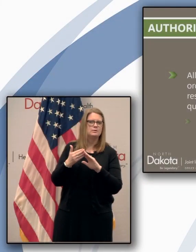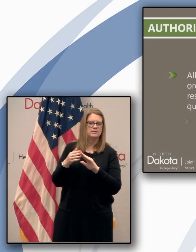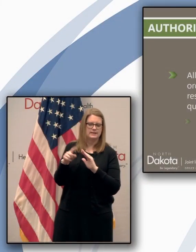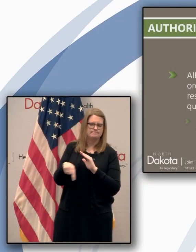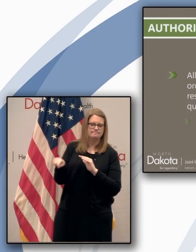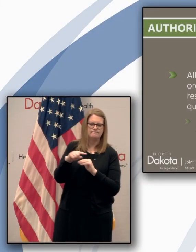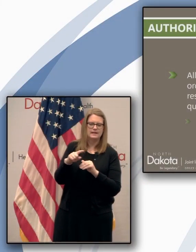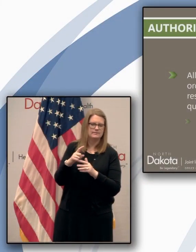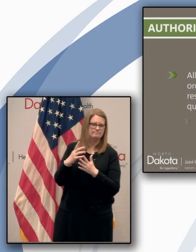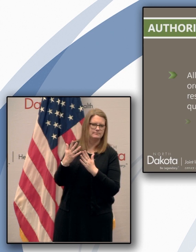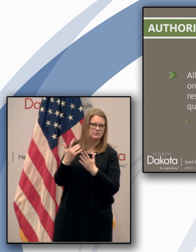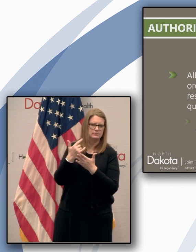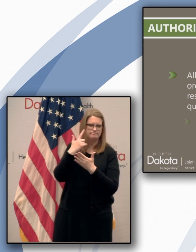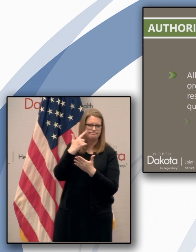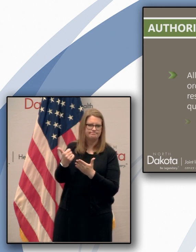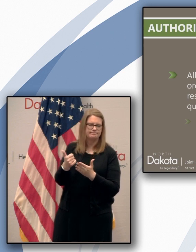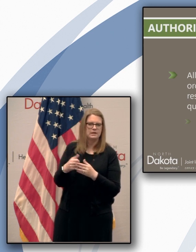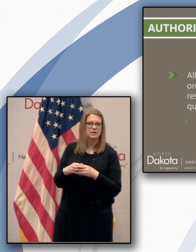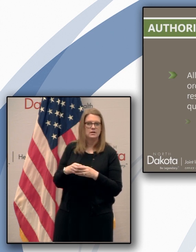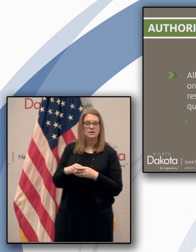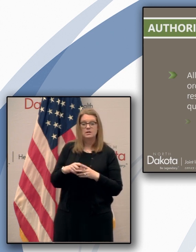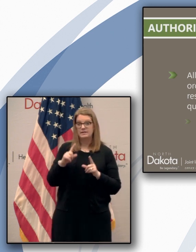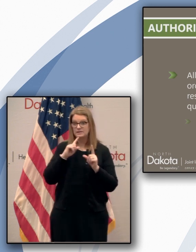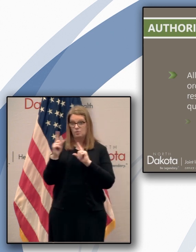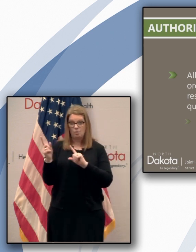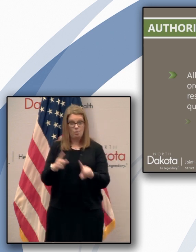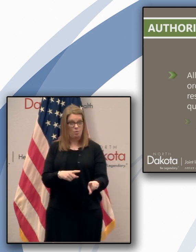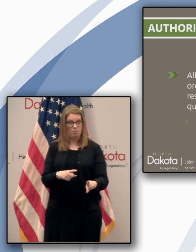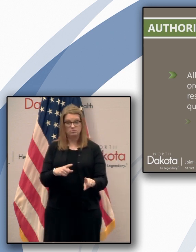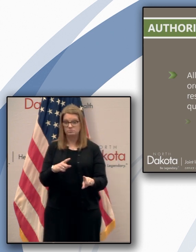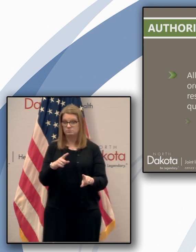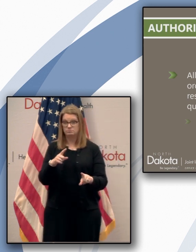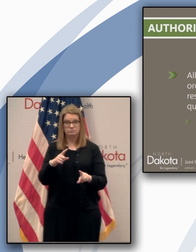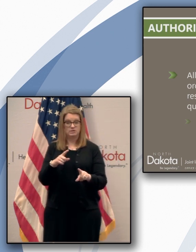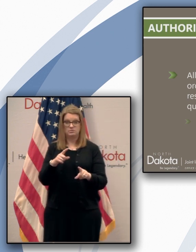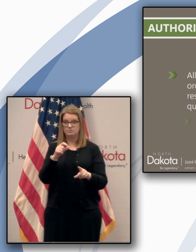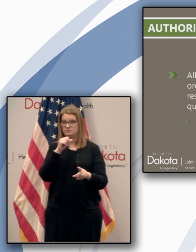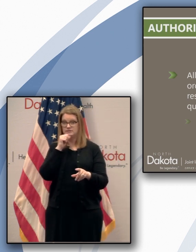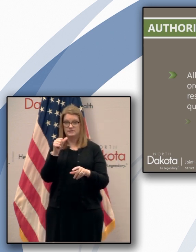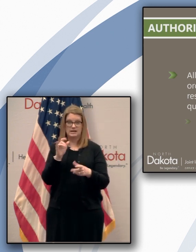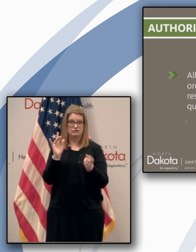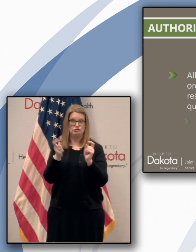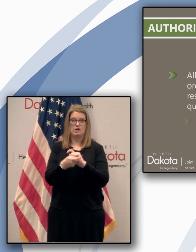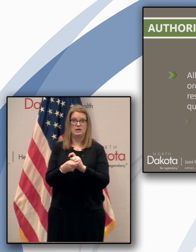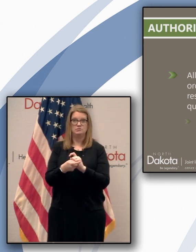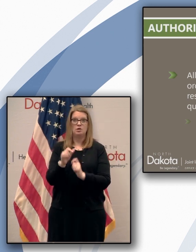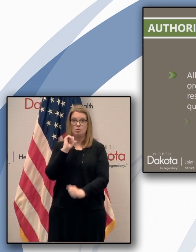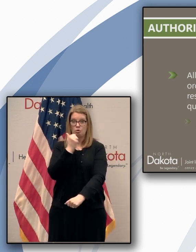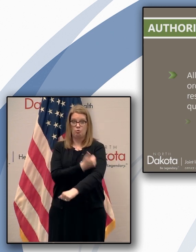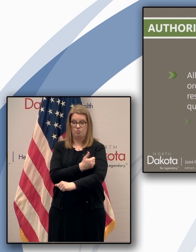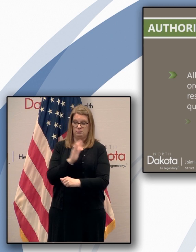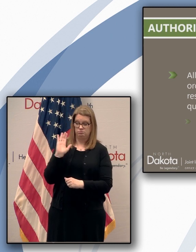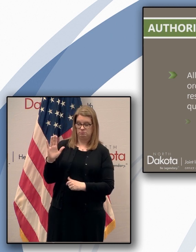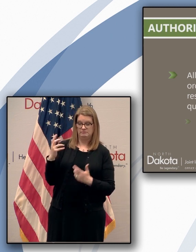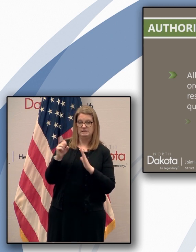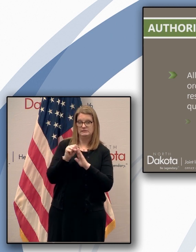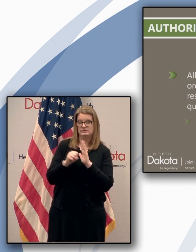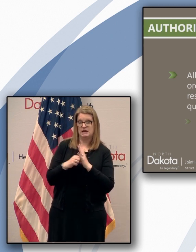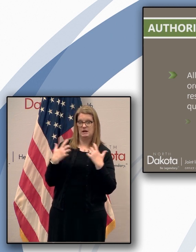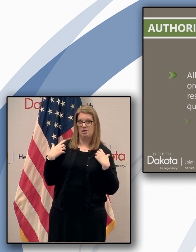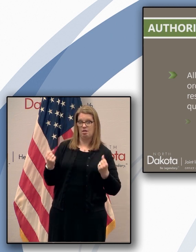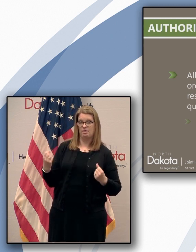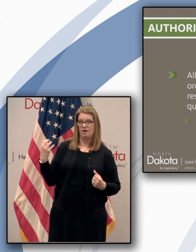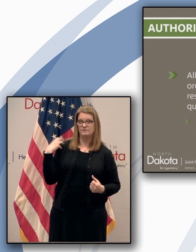locally. This order does not impact the oversight authority of the state health officer, and it's critically important